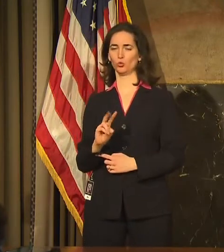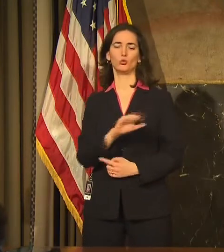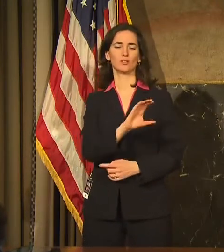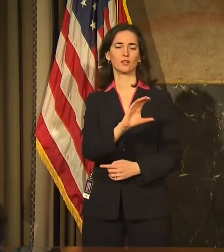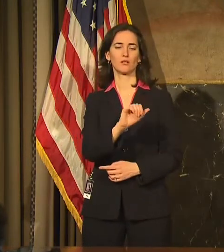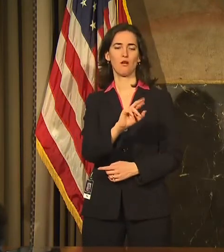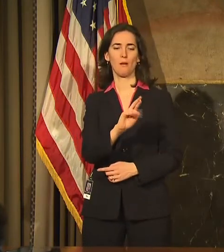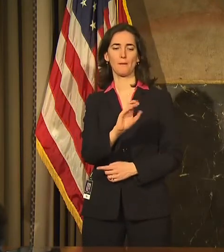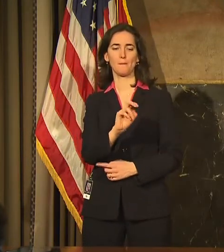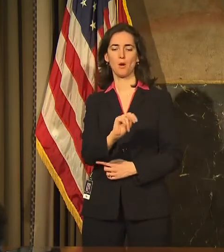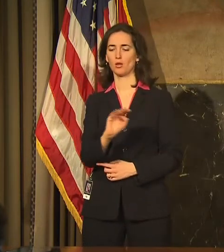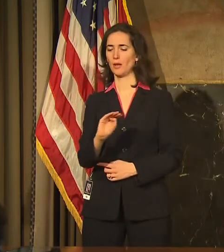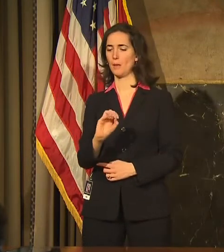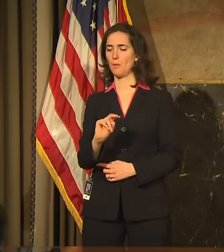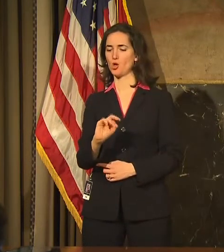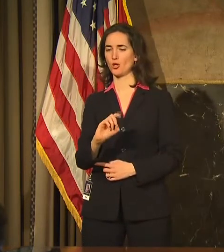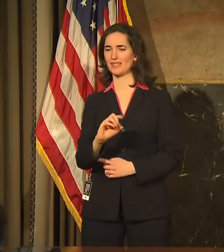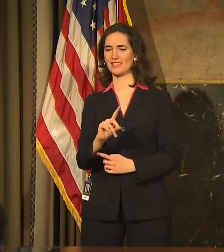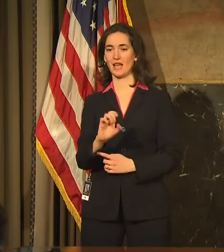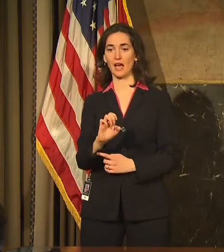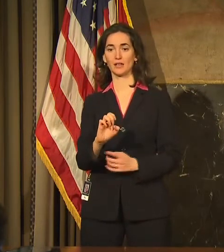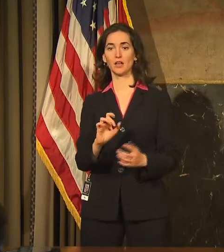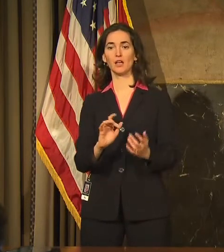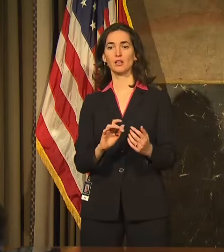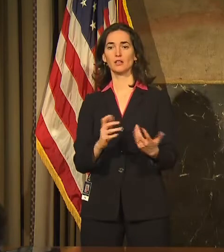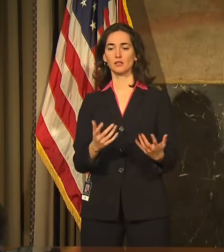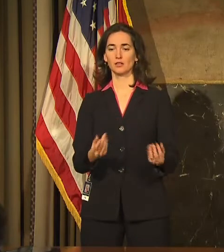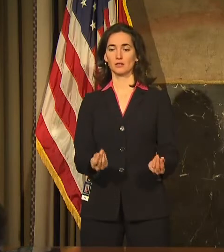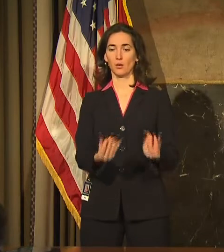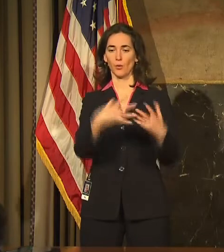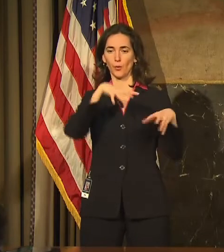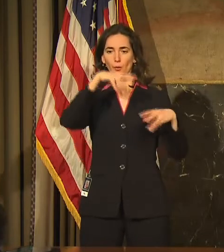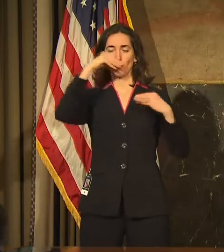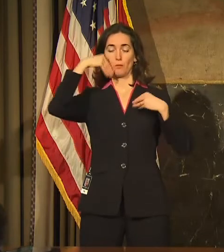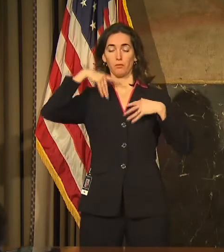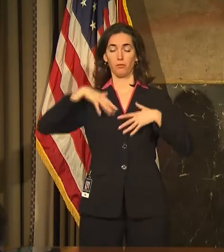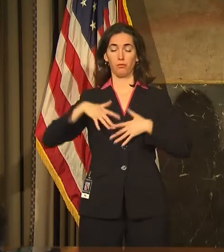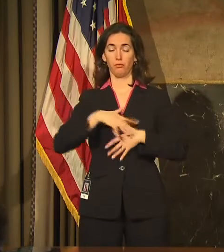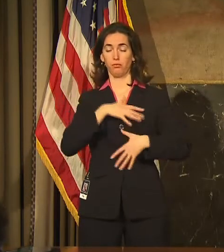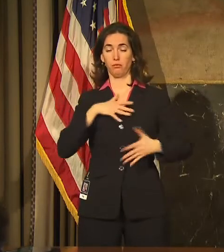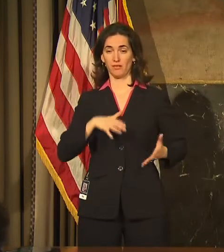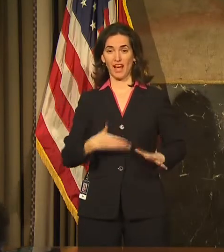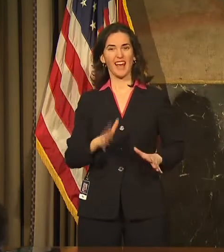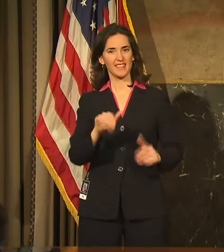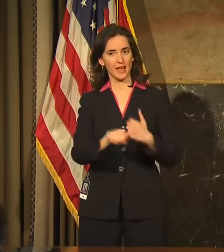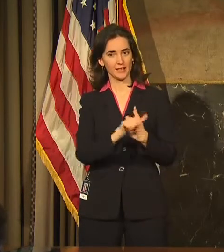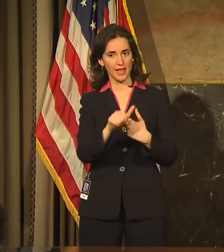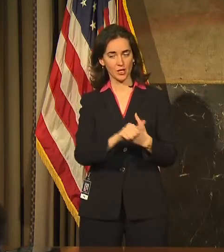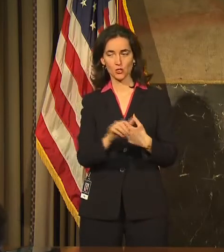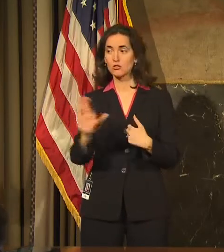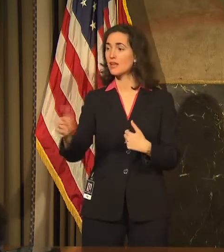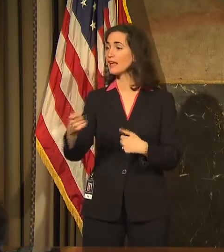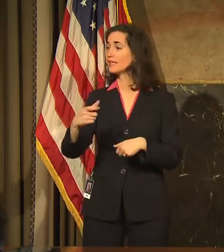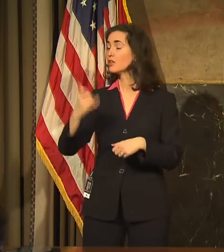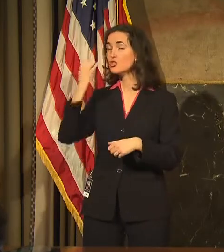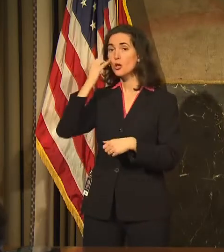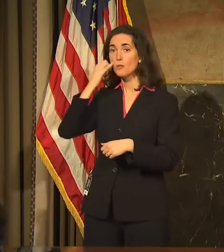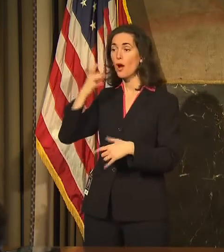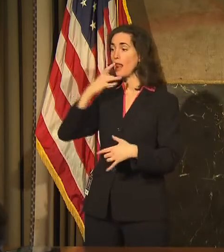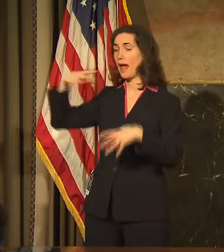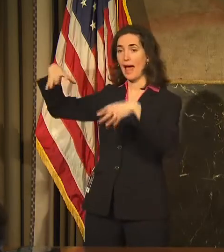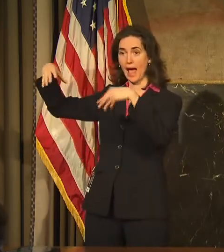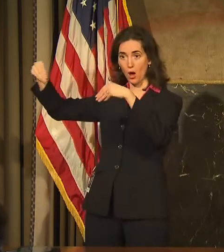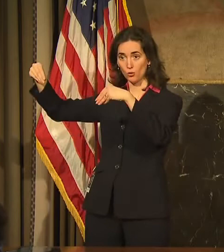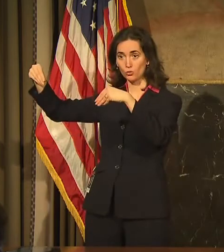real, and families need to know about it. Anytime somebody has a loss of power and is using a